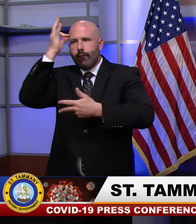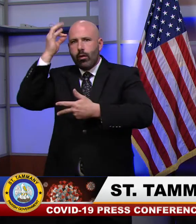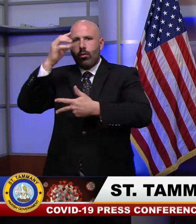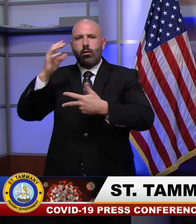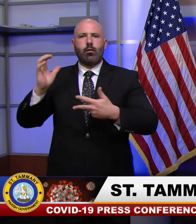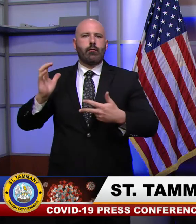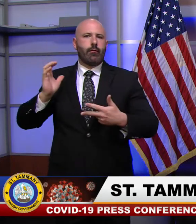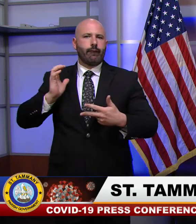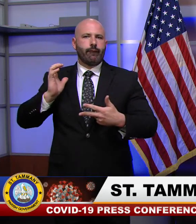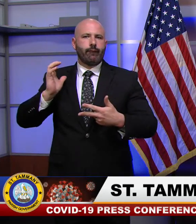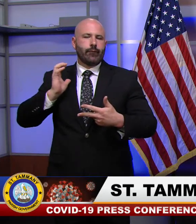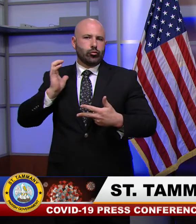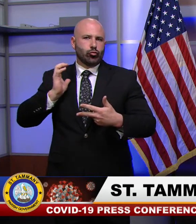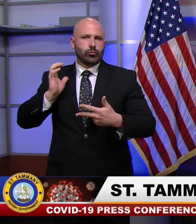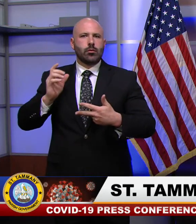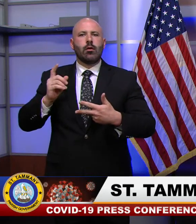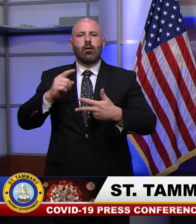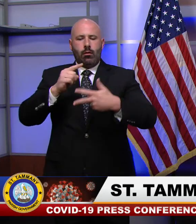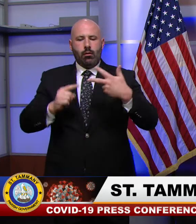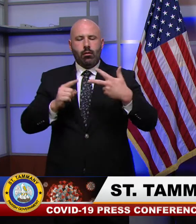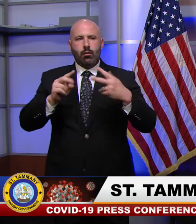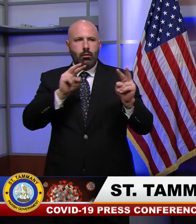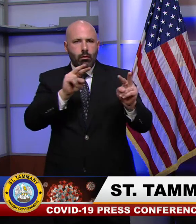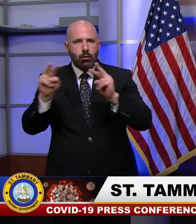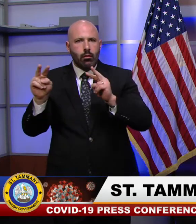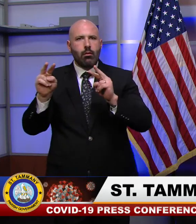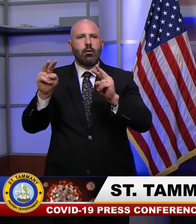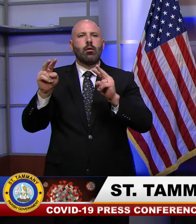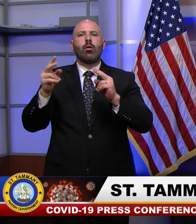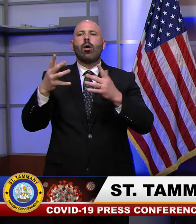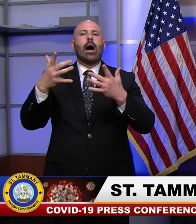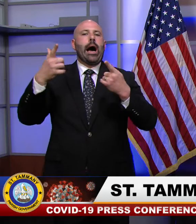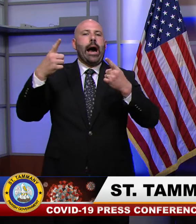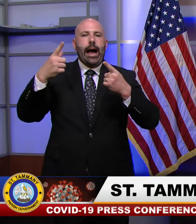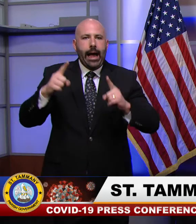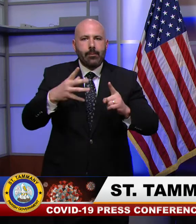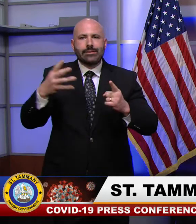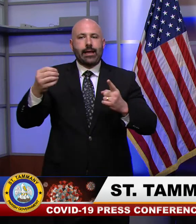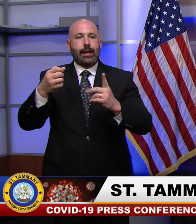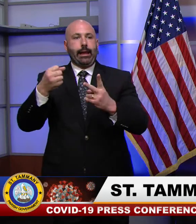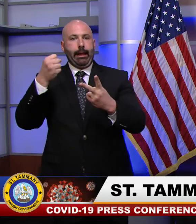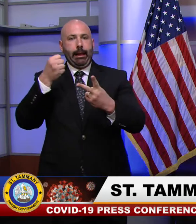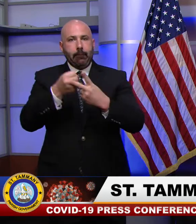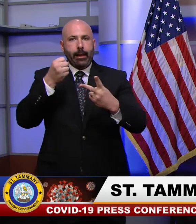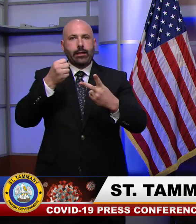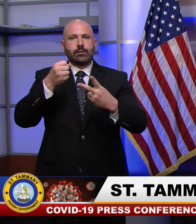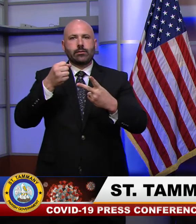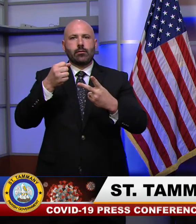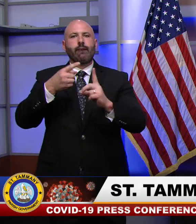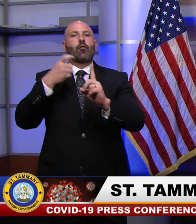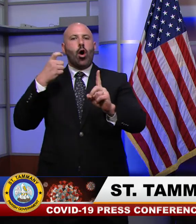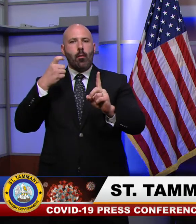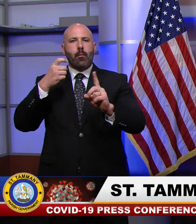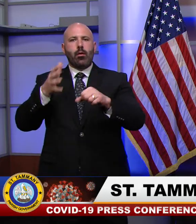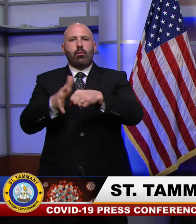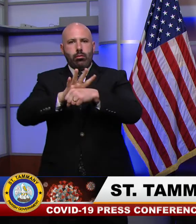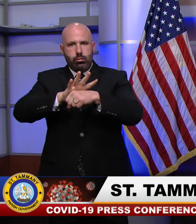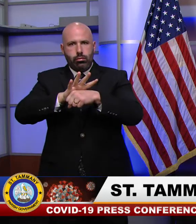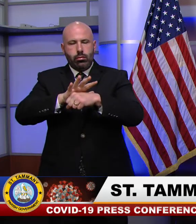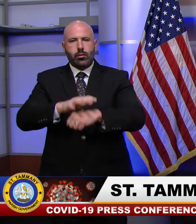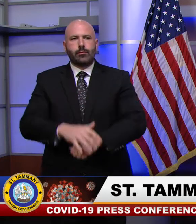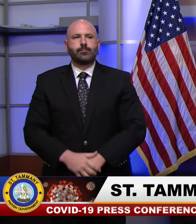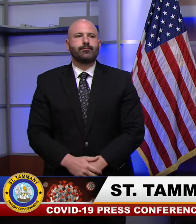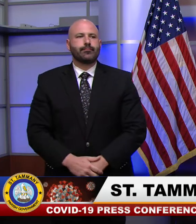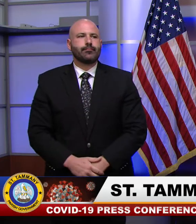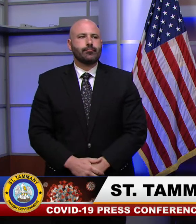officials as we monitor the happenings and impacts of the coronavirus. Last week, we